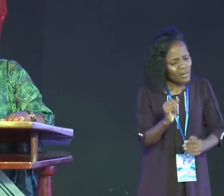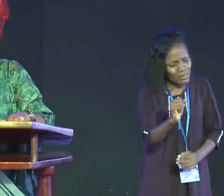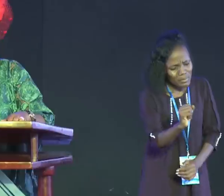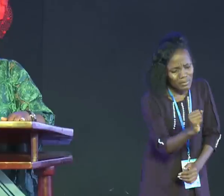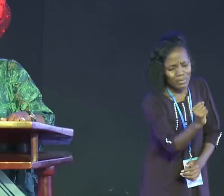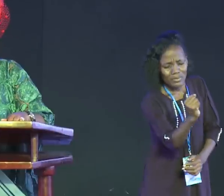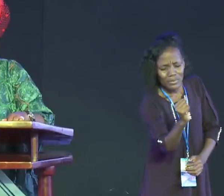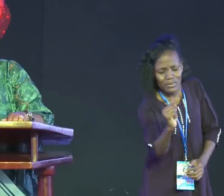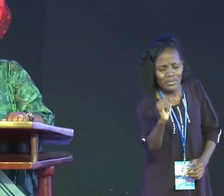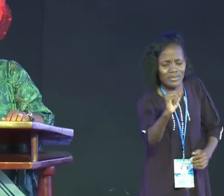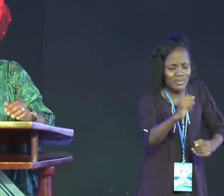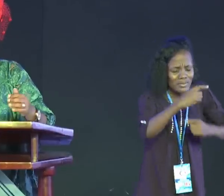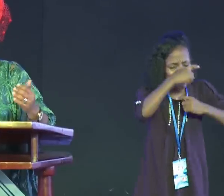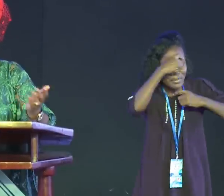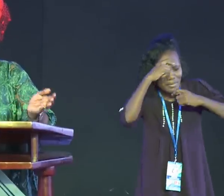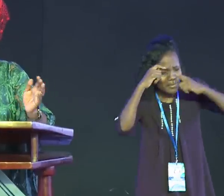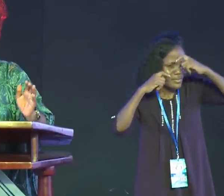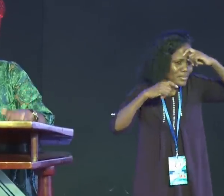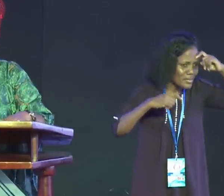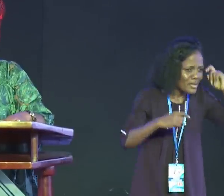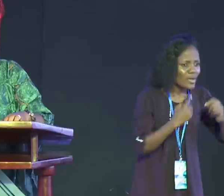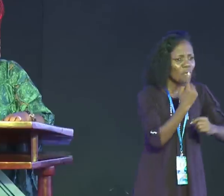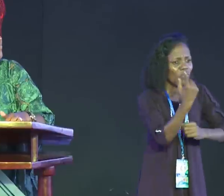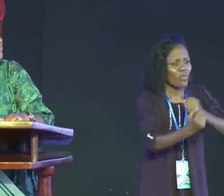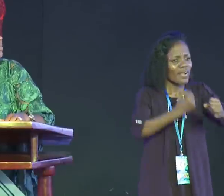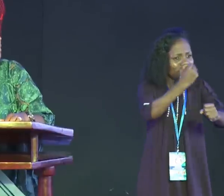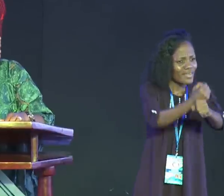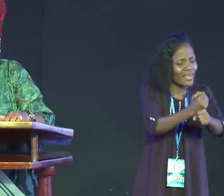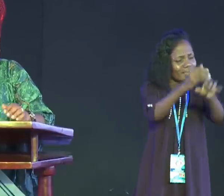You have sojourned the journey